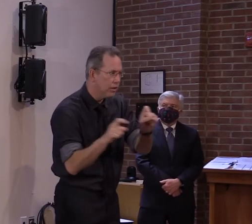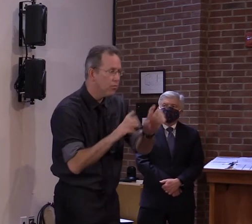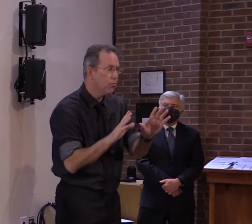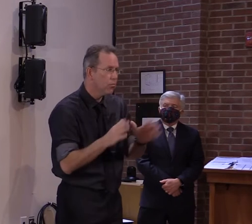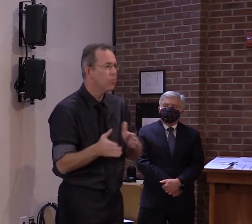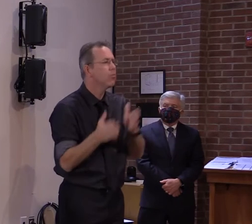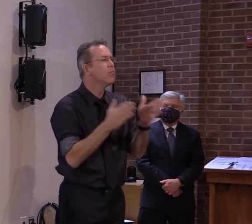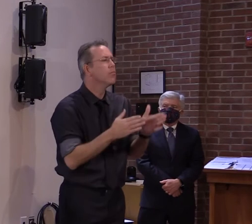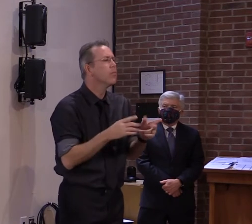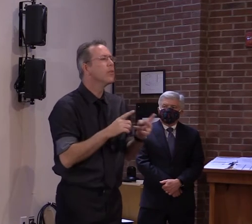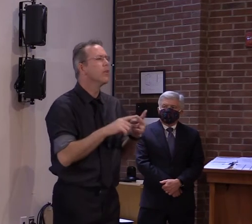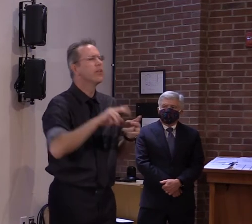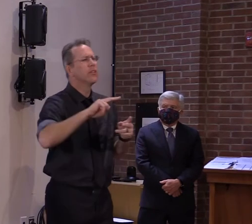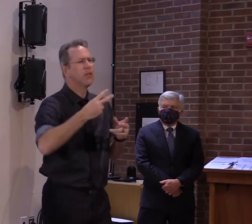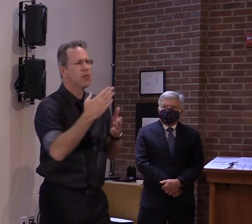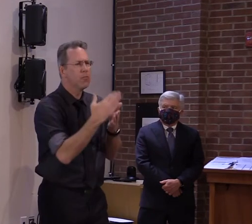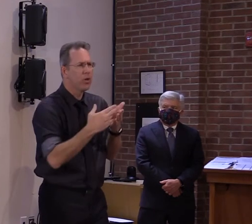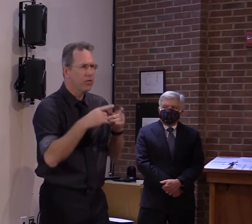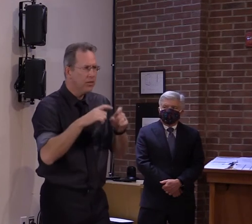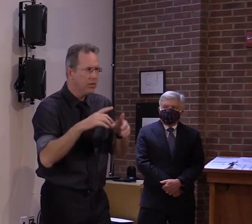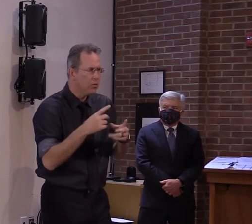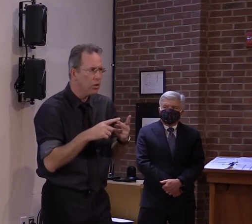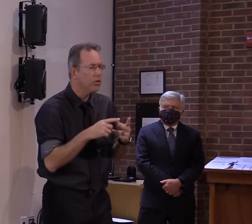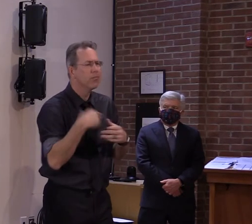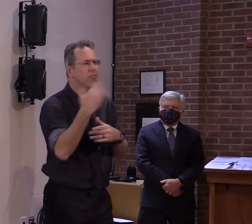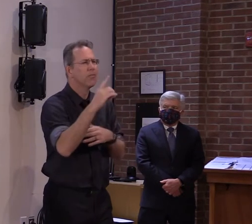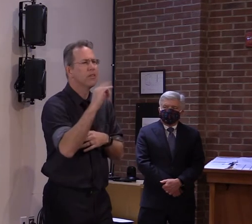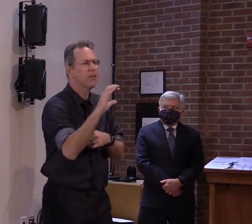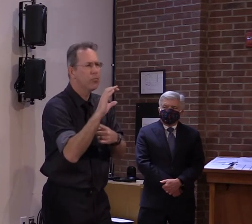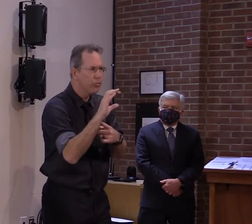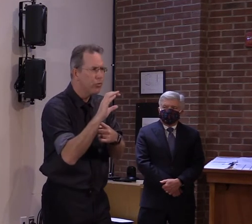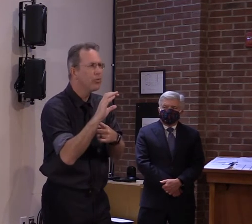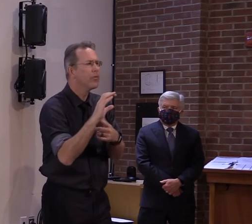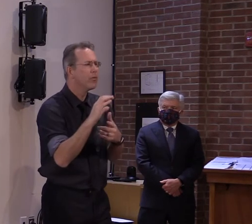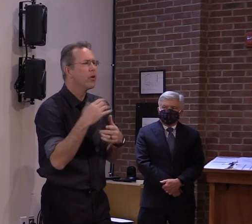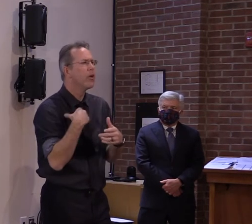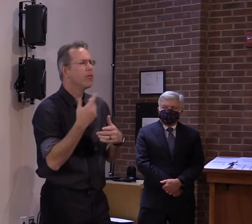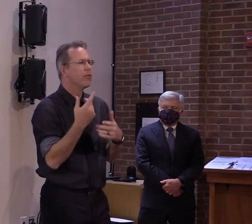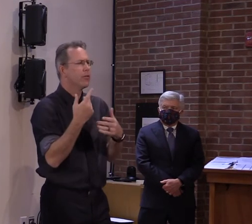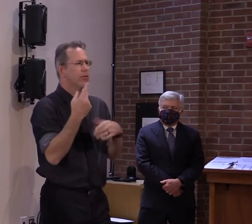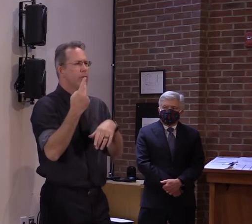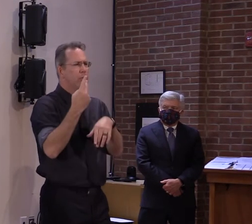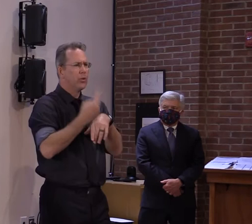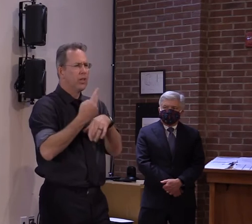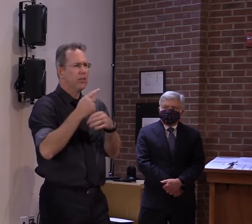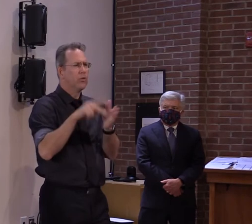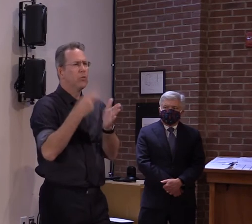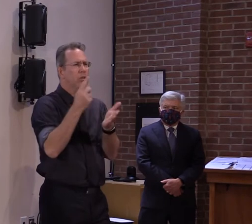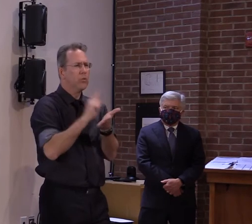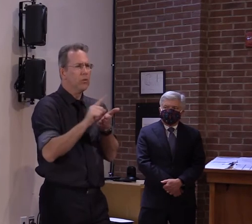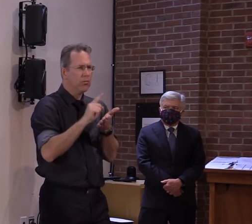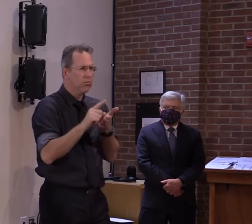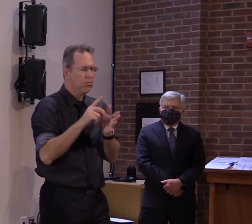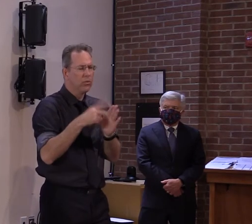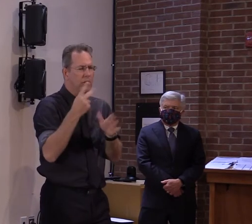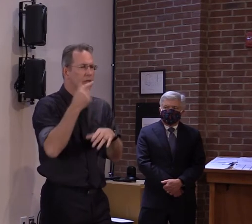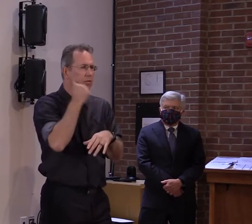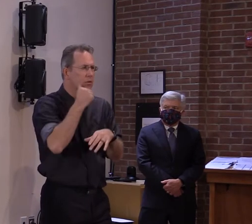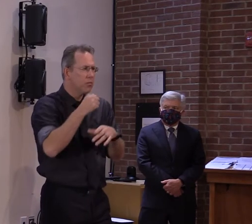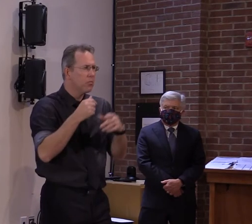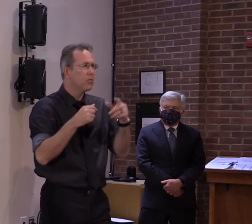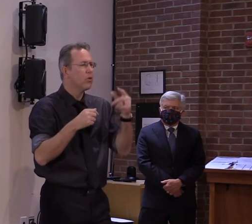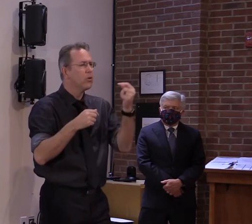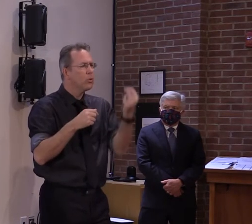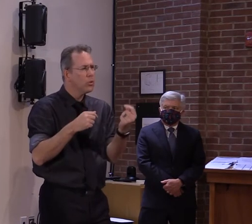slightly different program. So we'll have 2 days a week, we believe right now, I think Wednesday and Thursdays, or perhaps Tuesdays